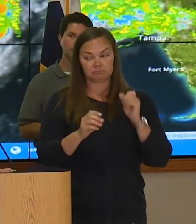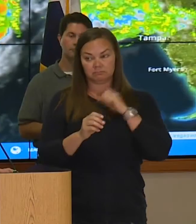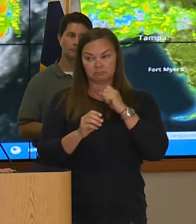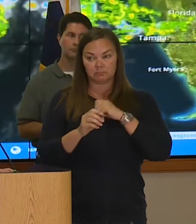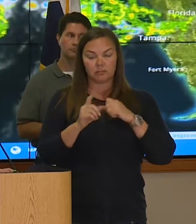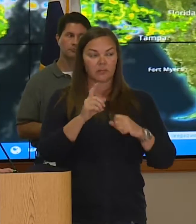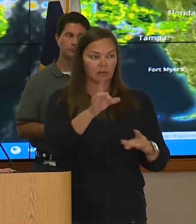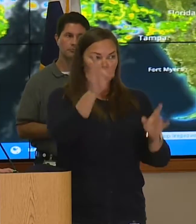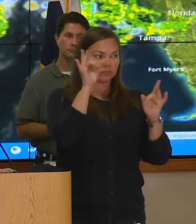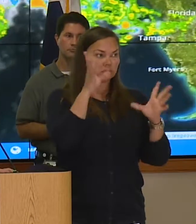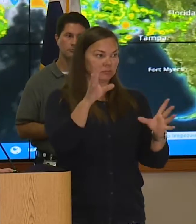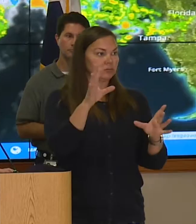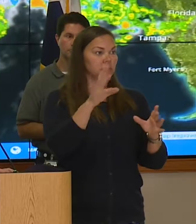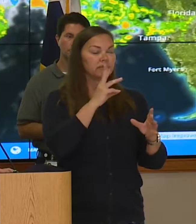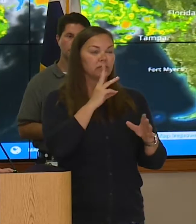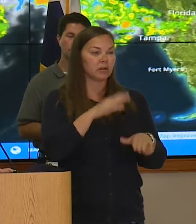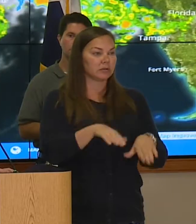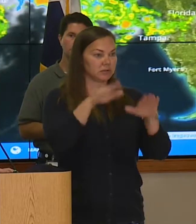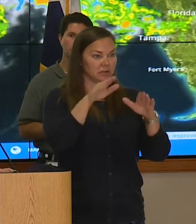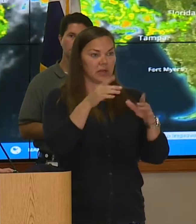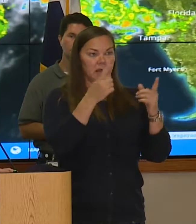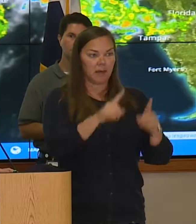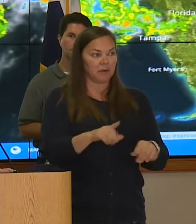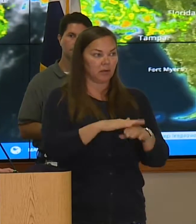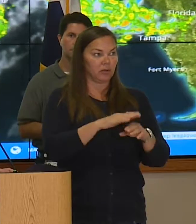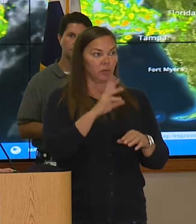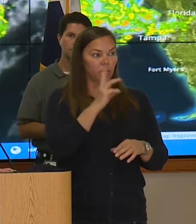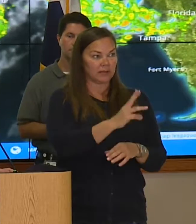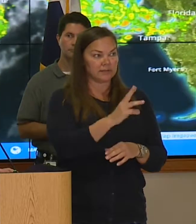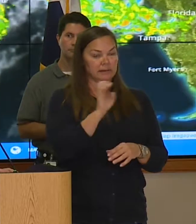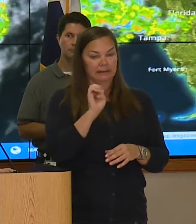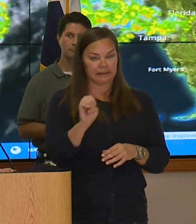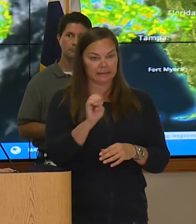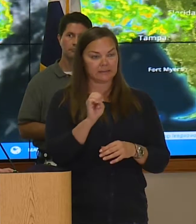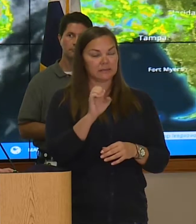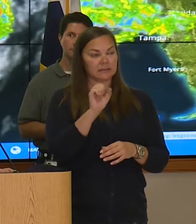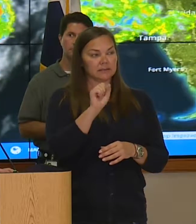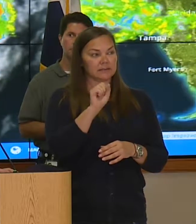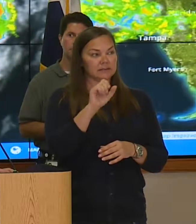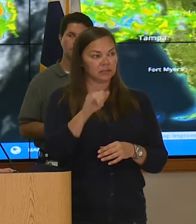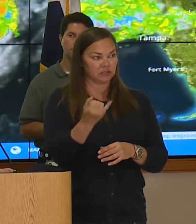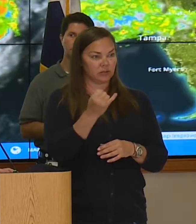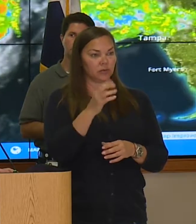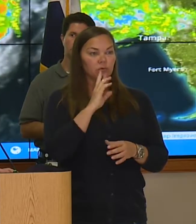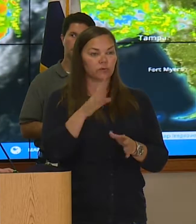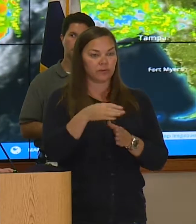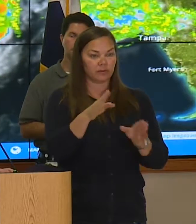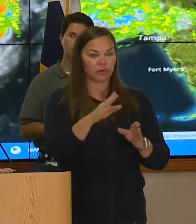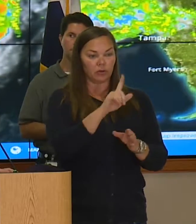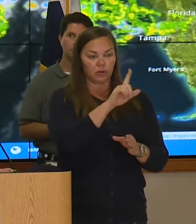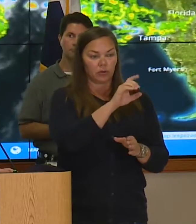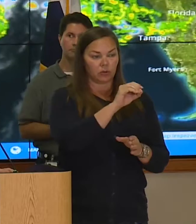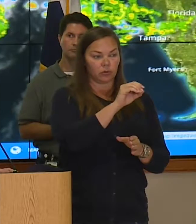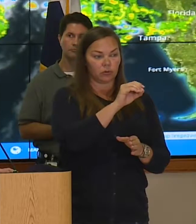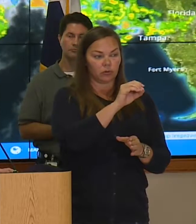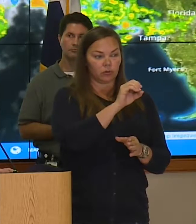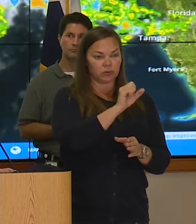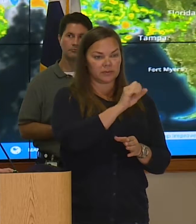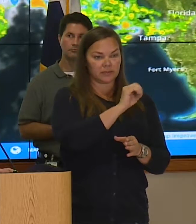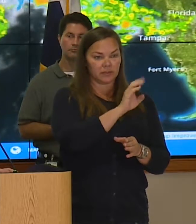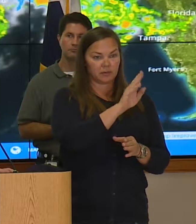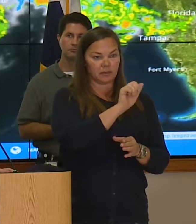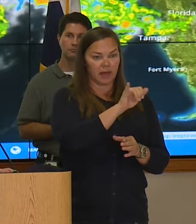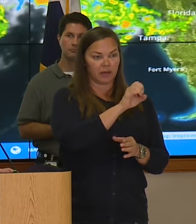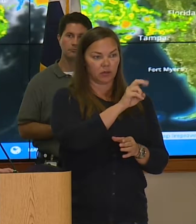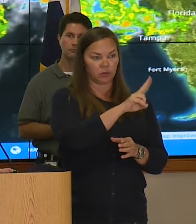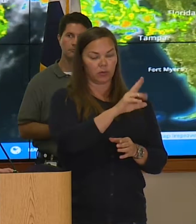along the West Fork and the East Fork of the San Jacinto River, Loose Bayou and Gum Gully, and also the